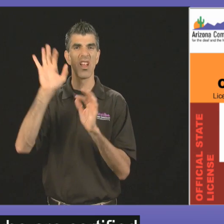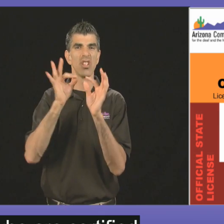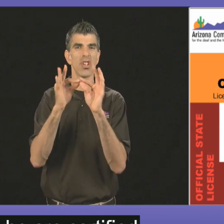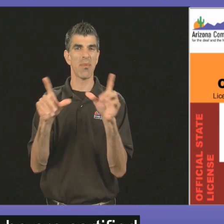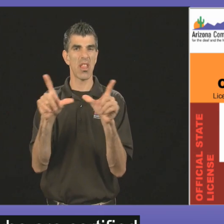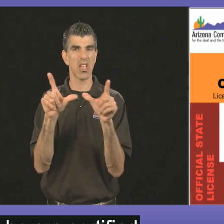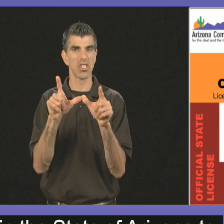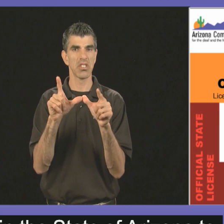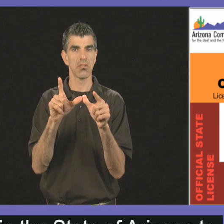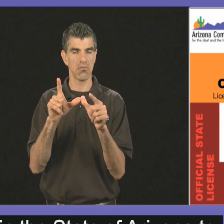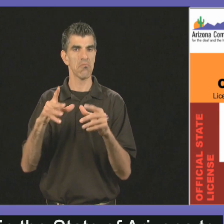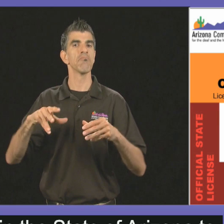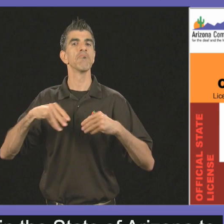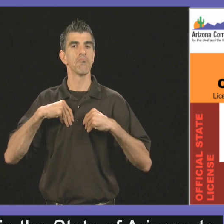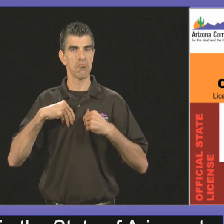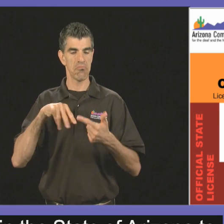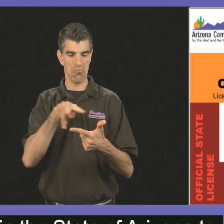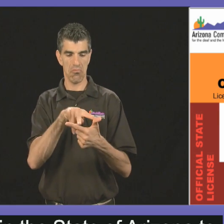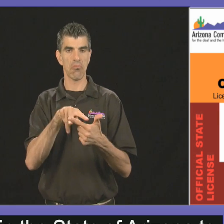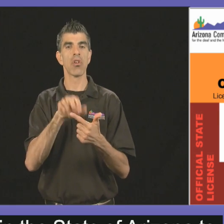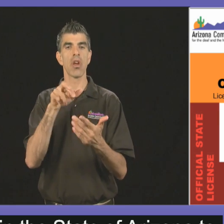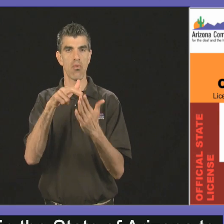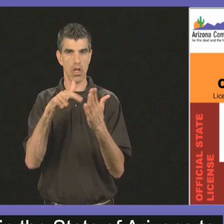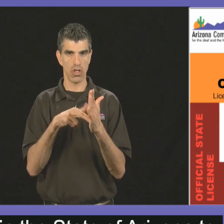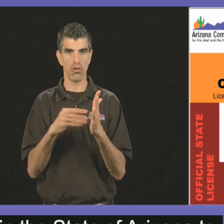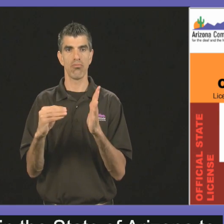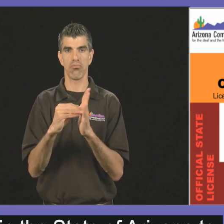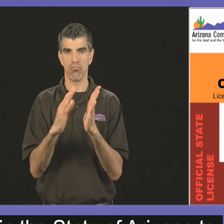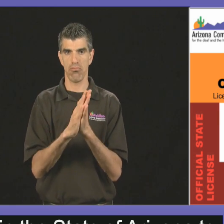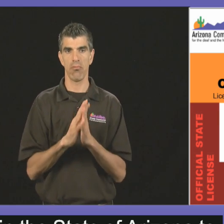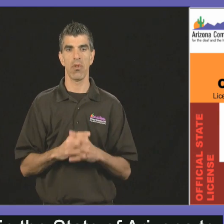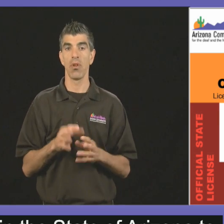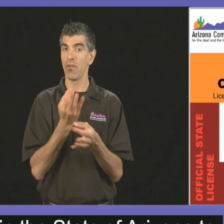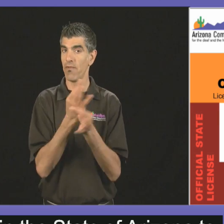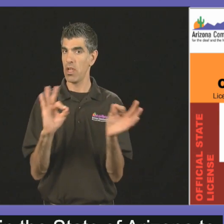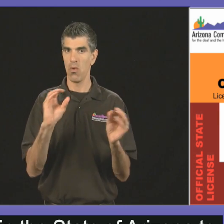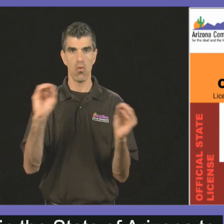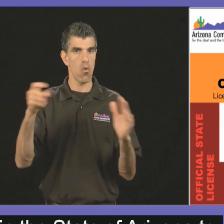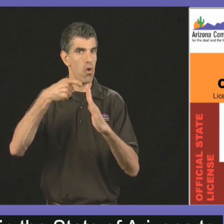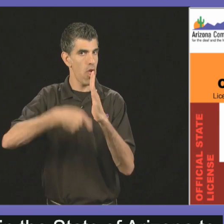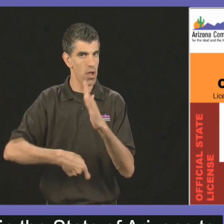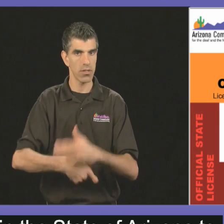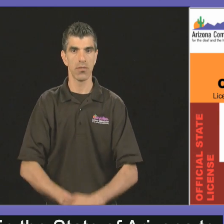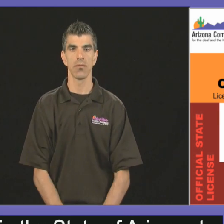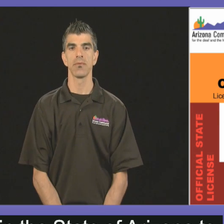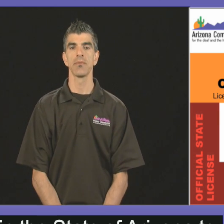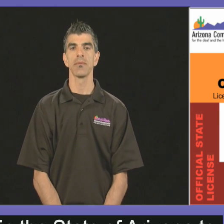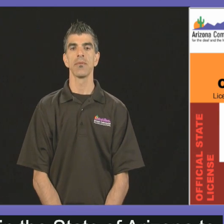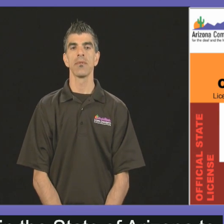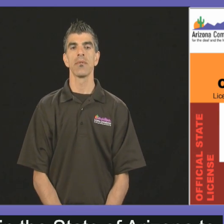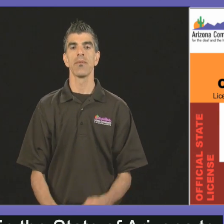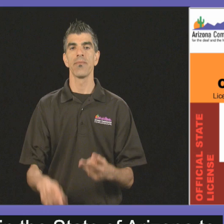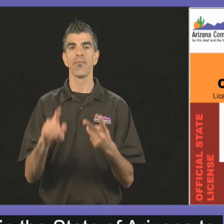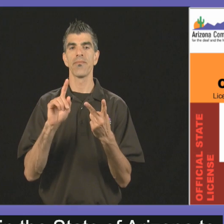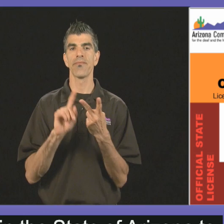in another state may register in the state of Arizona to interpret for 20 days or less at no cost.